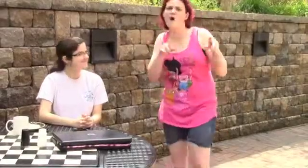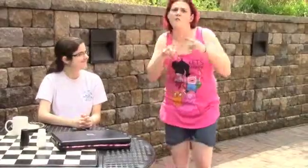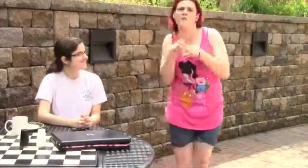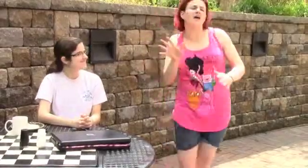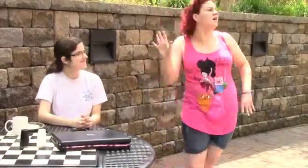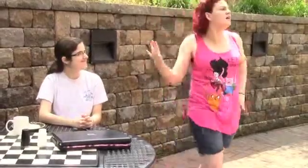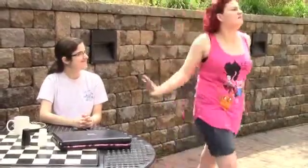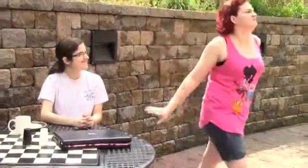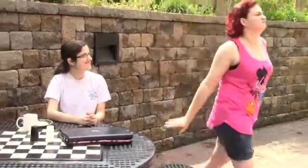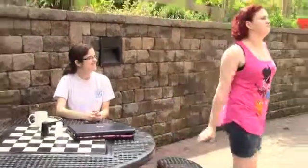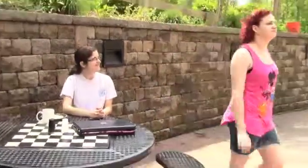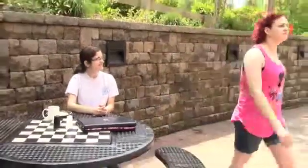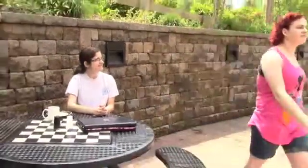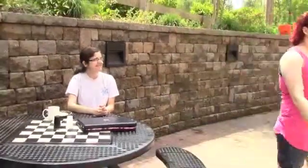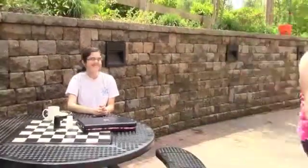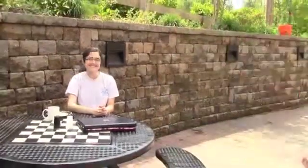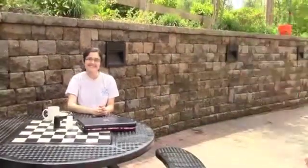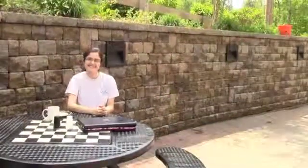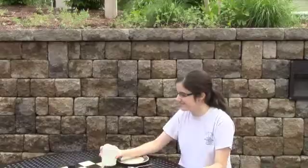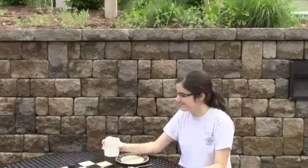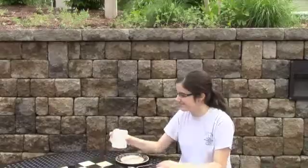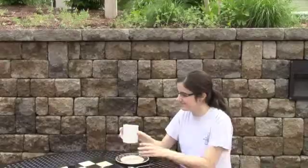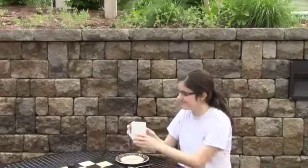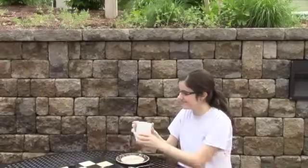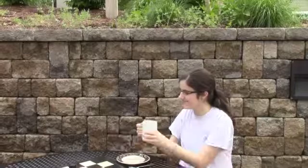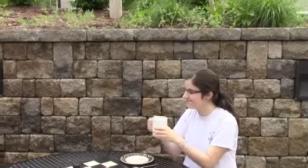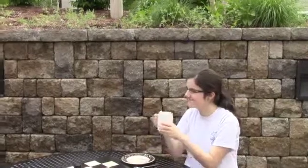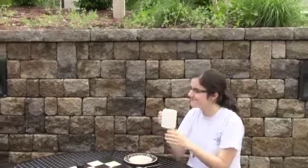Seriously? Ugh, I'm done with this. Out of here.